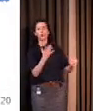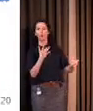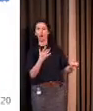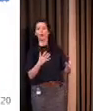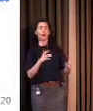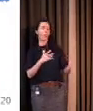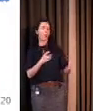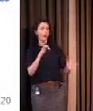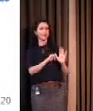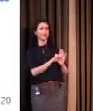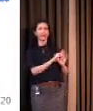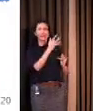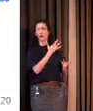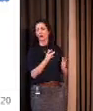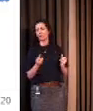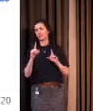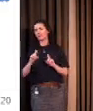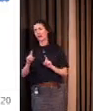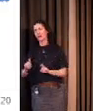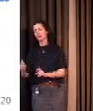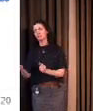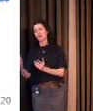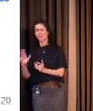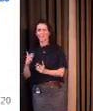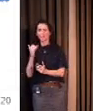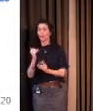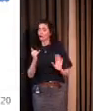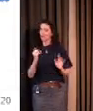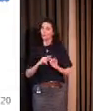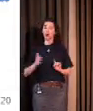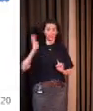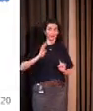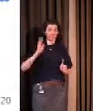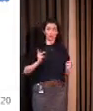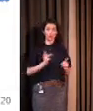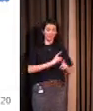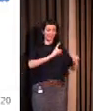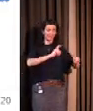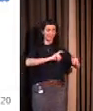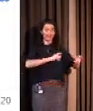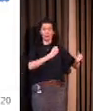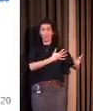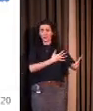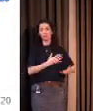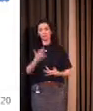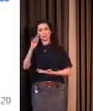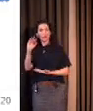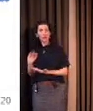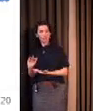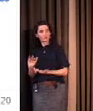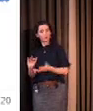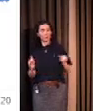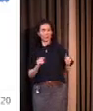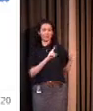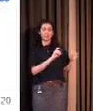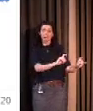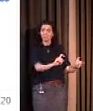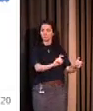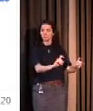of tests being done, but we've actually had a higher testing volume at a couple points in the past. The